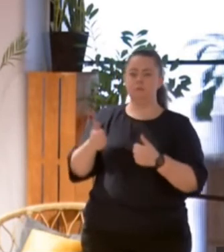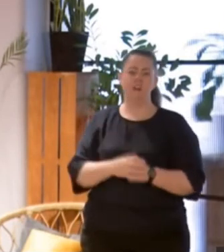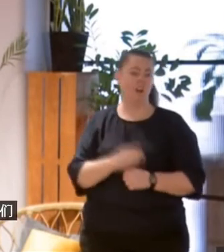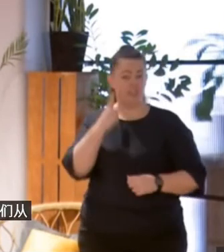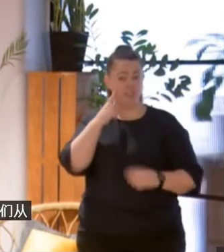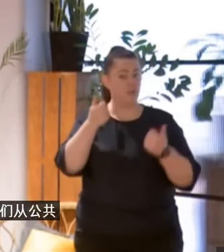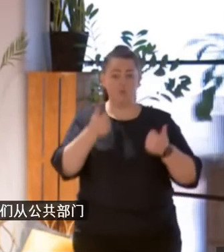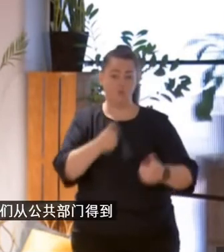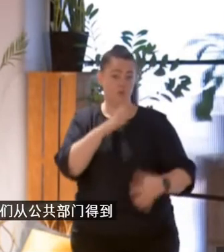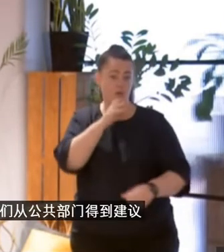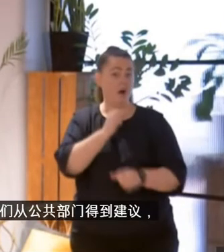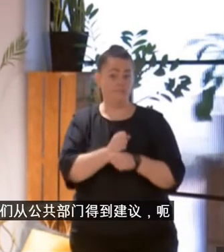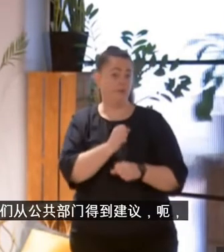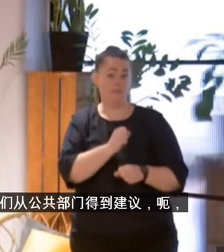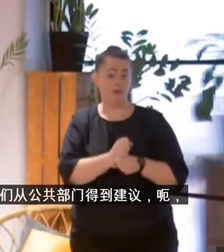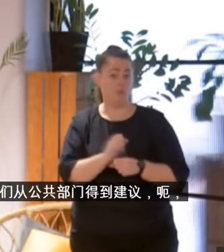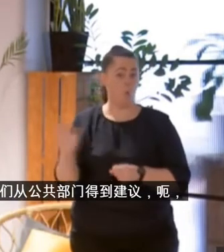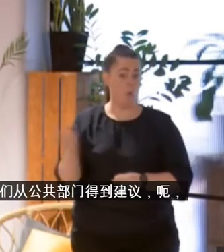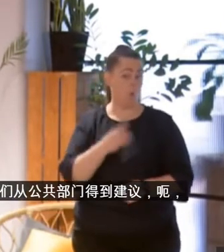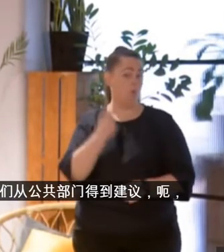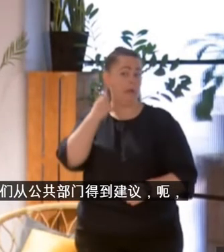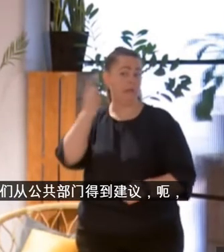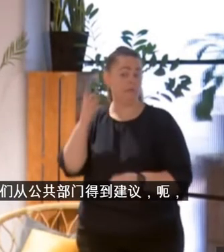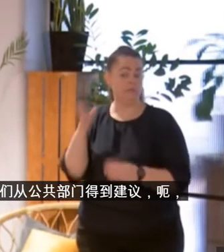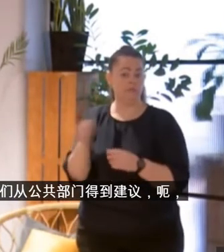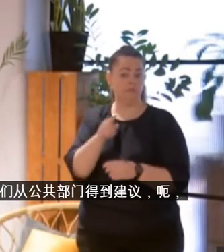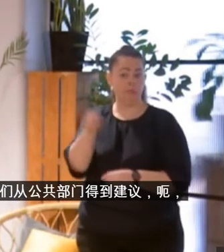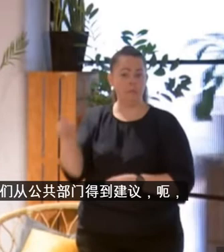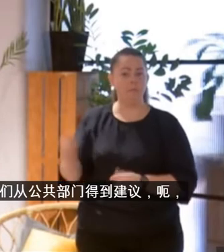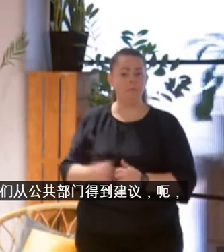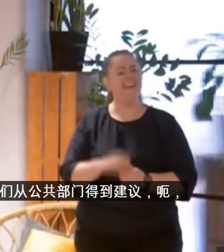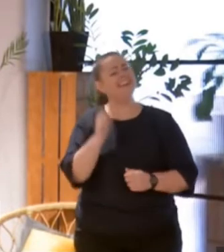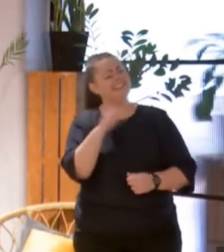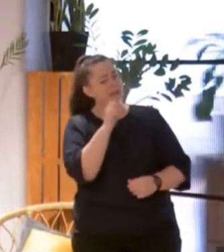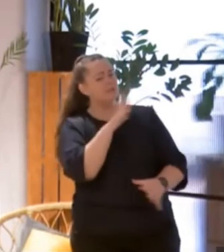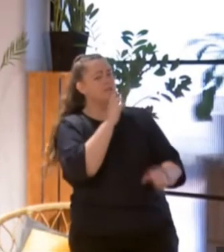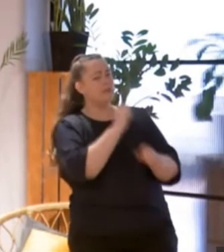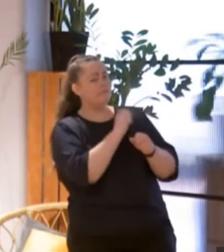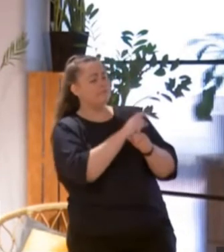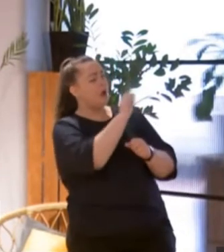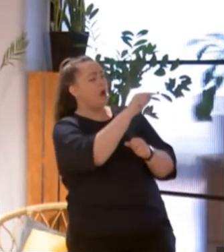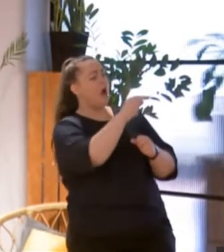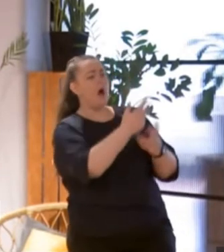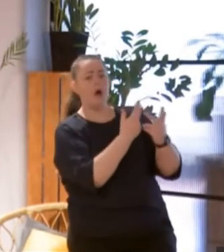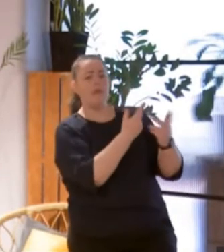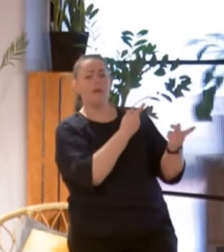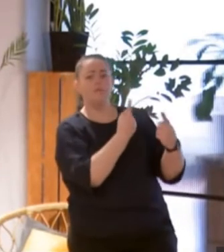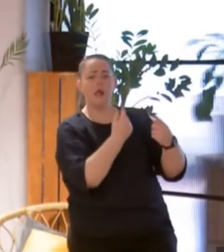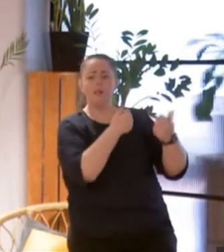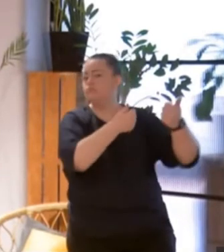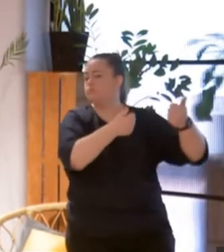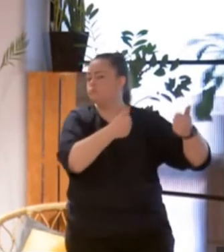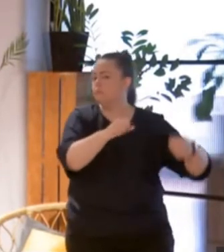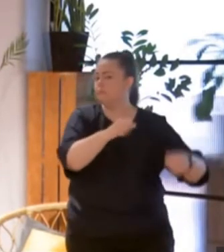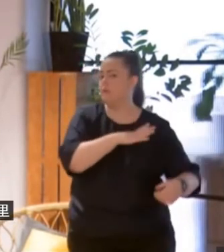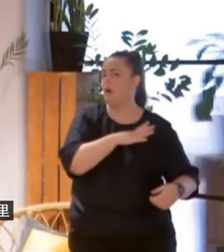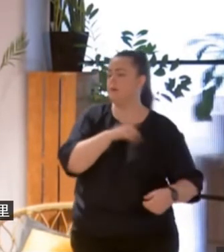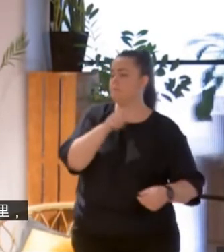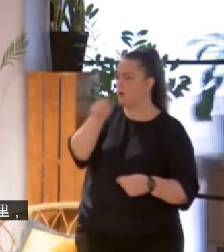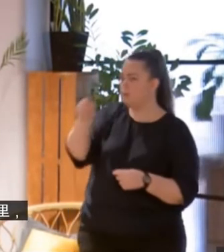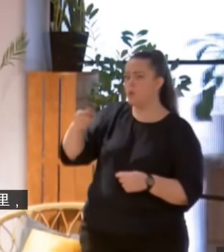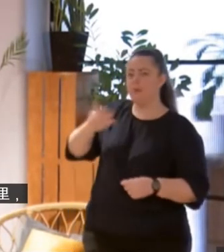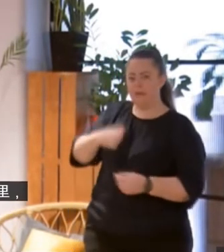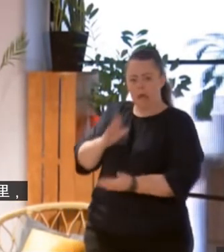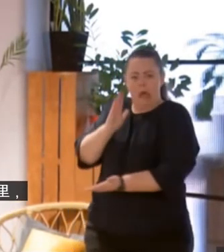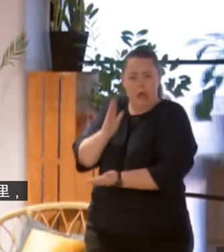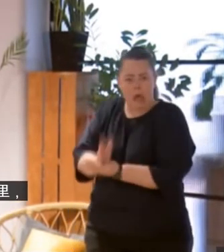doing. Yes, we get advice from the public sector, but we need to go out on the coalface, see where those challenges are,